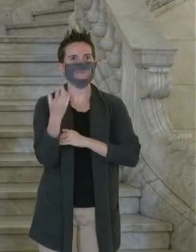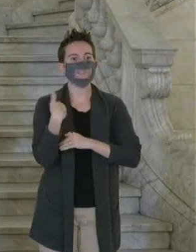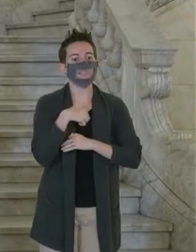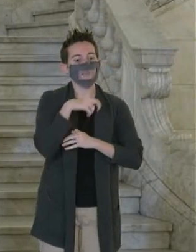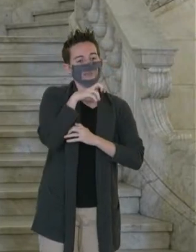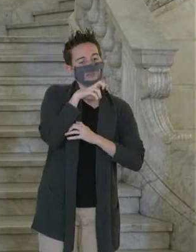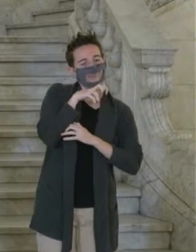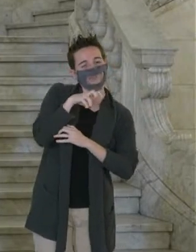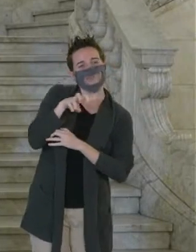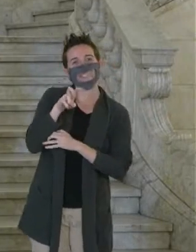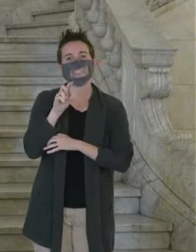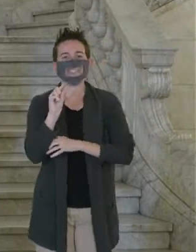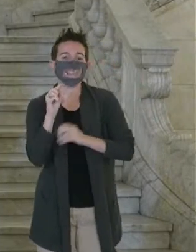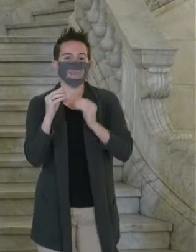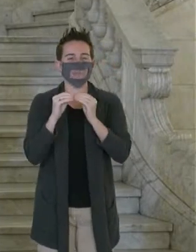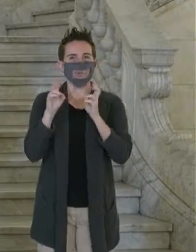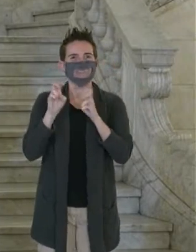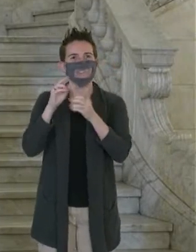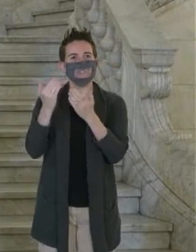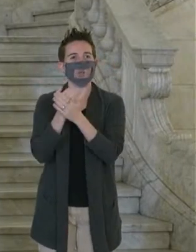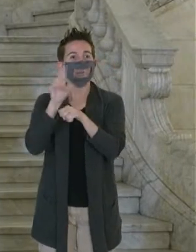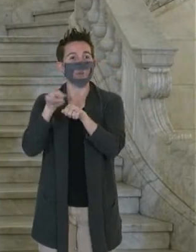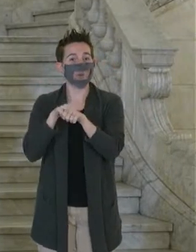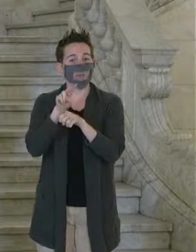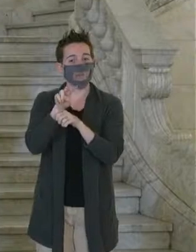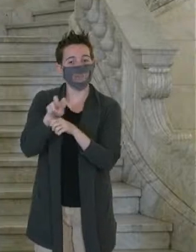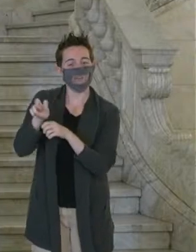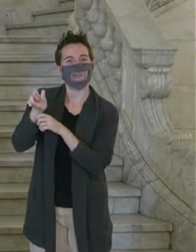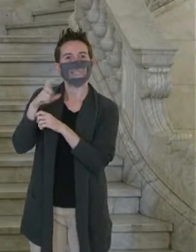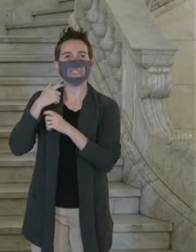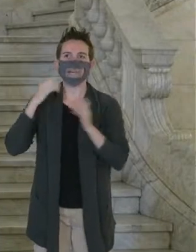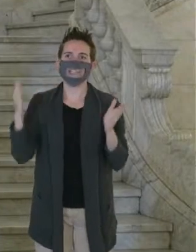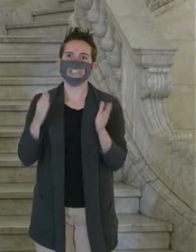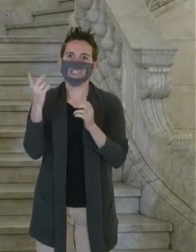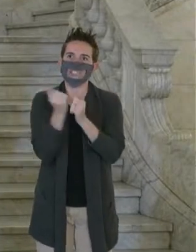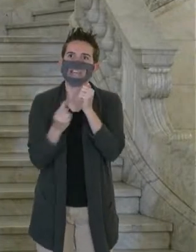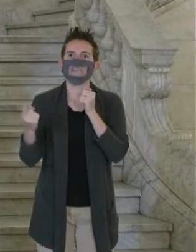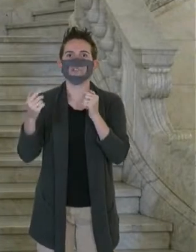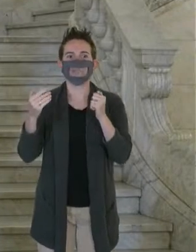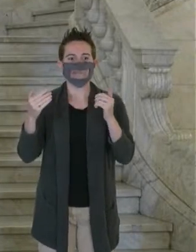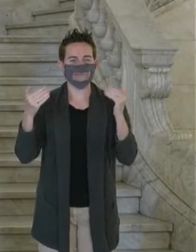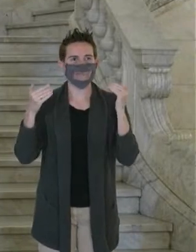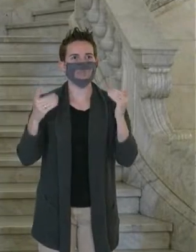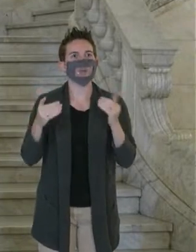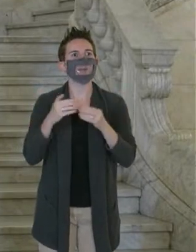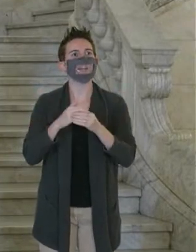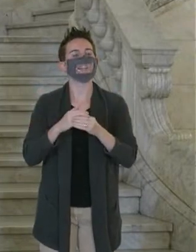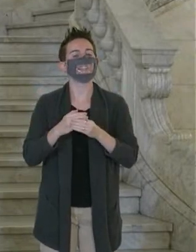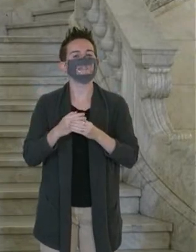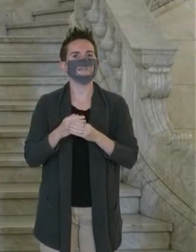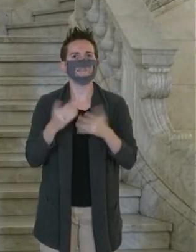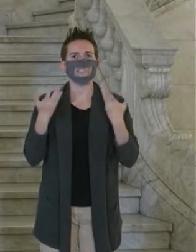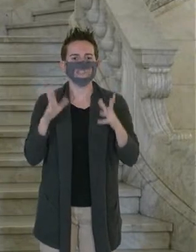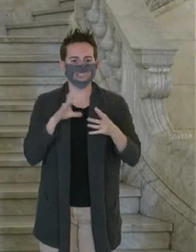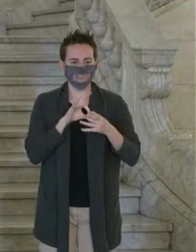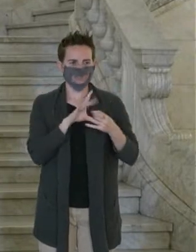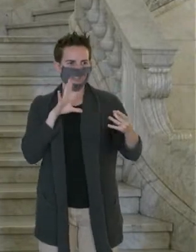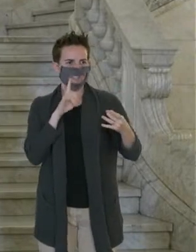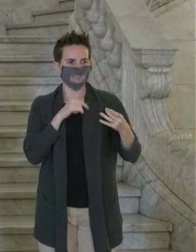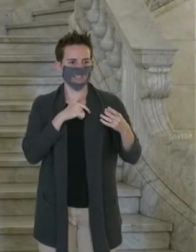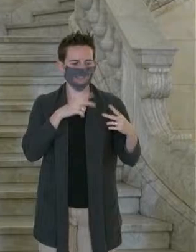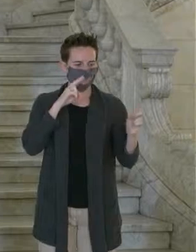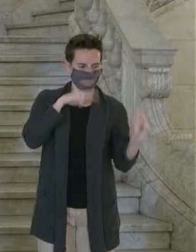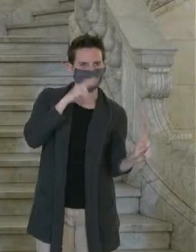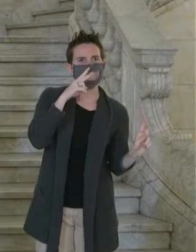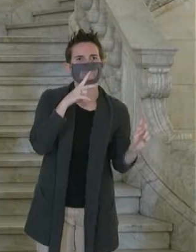shift a little bit towards this new normal, I encourage everyone to free themselves of the stigma of